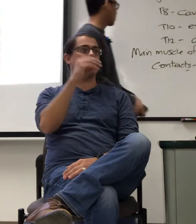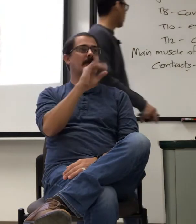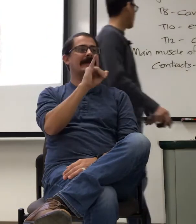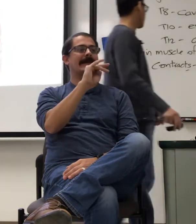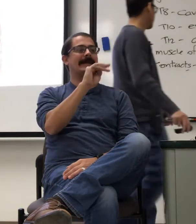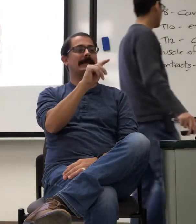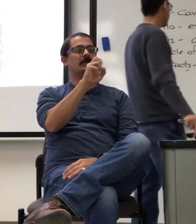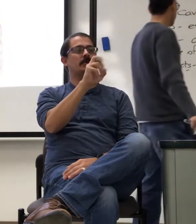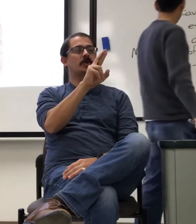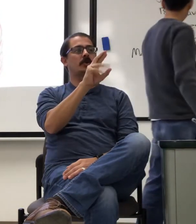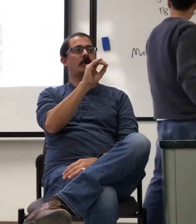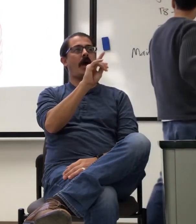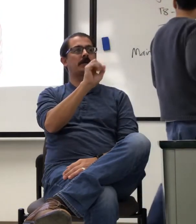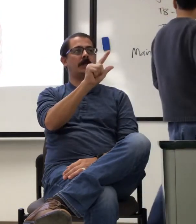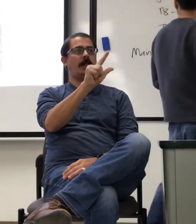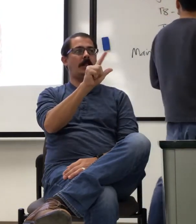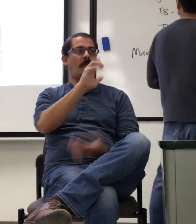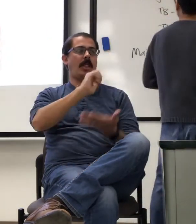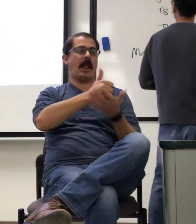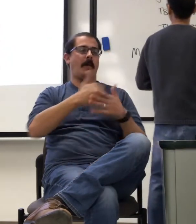of inspiration.